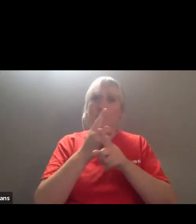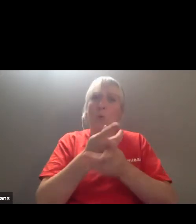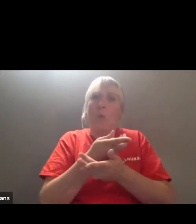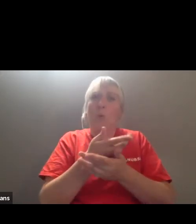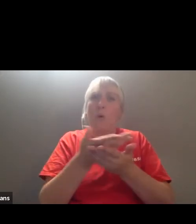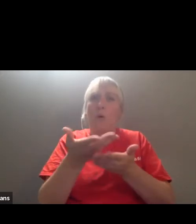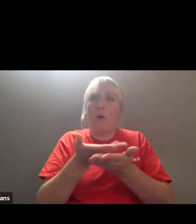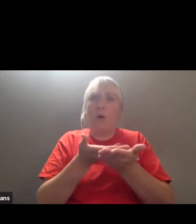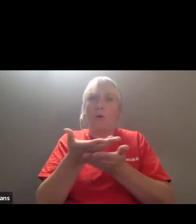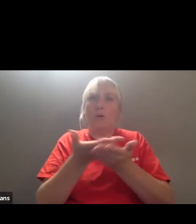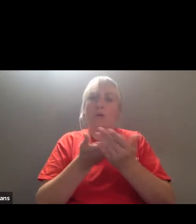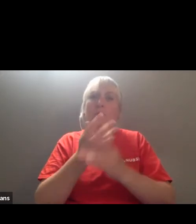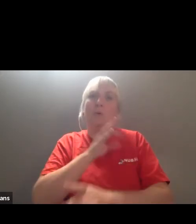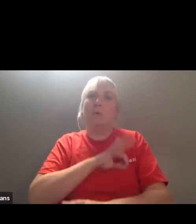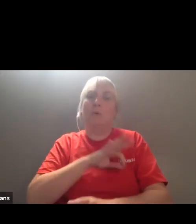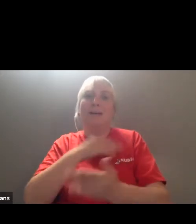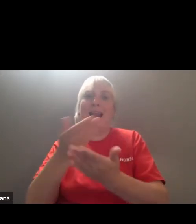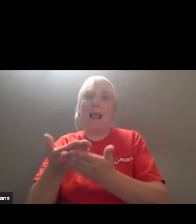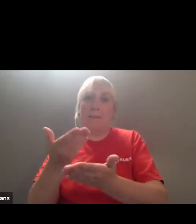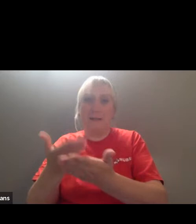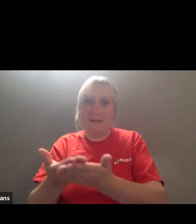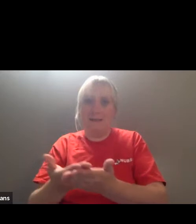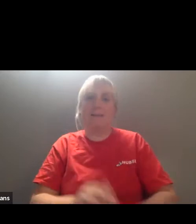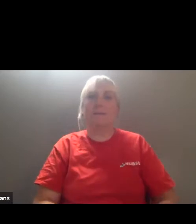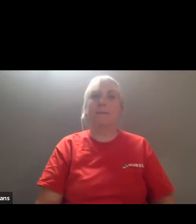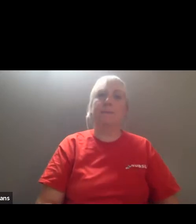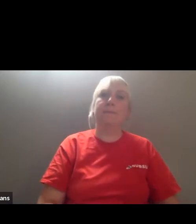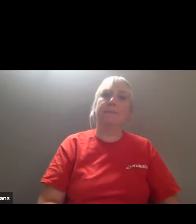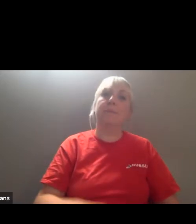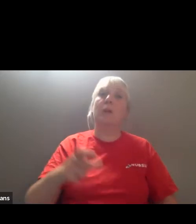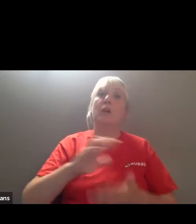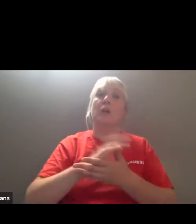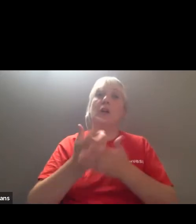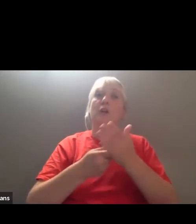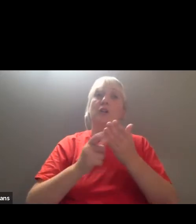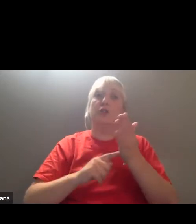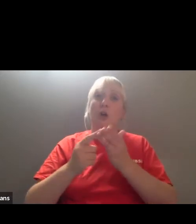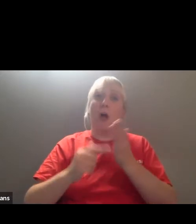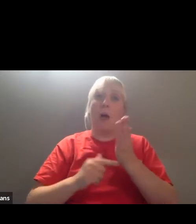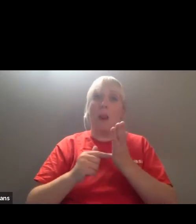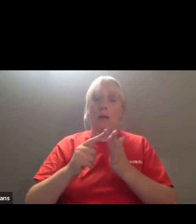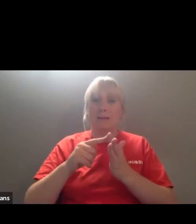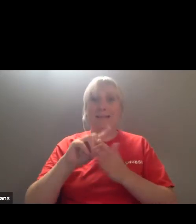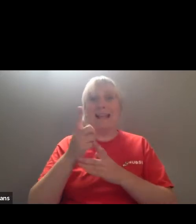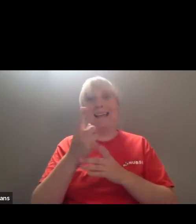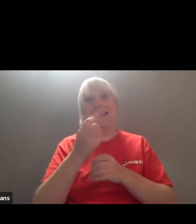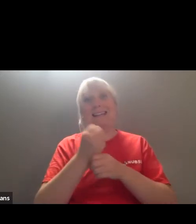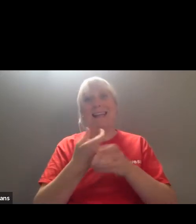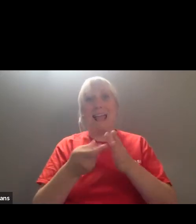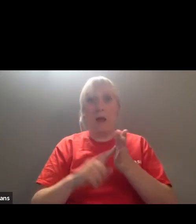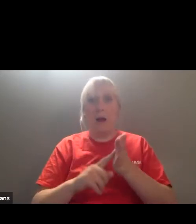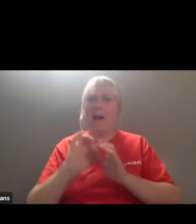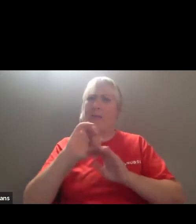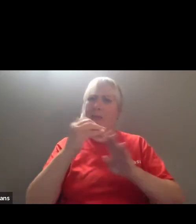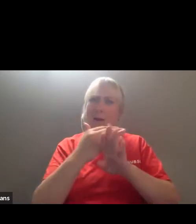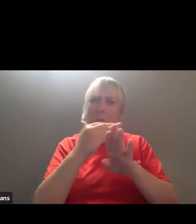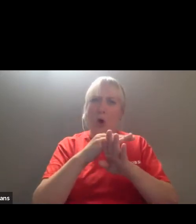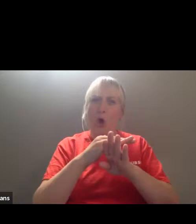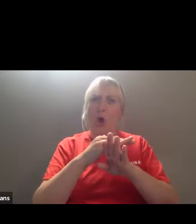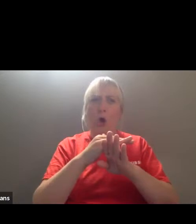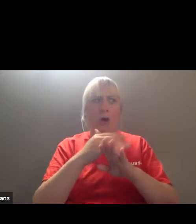want to pick up with Charlotte and Gail, you know, the work they've been doing, you